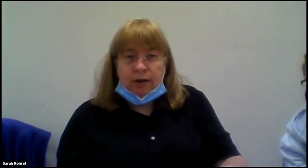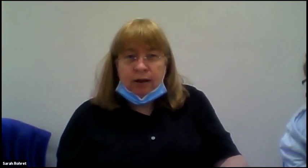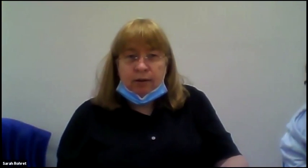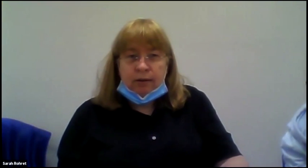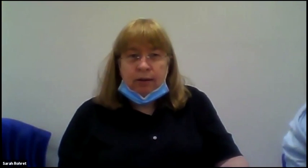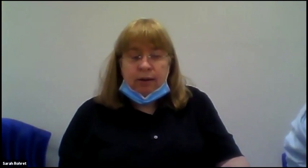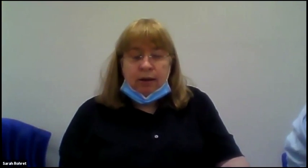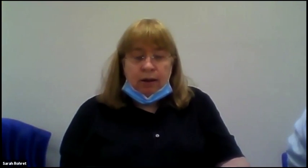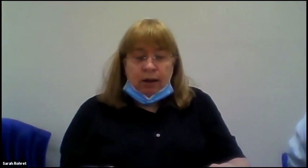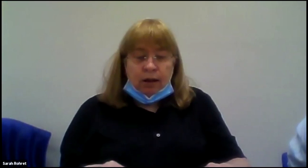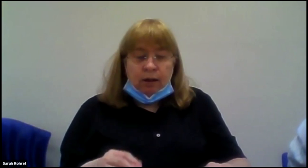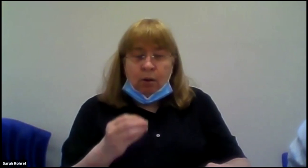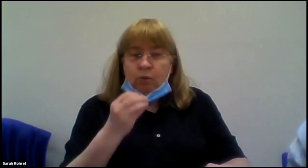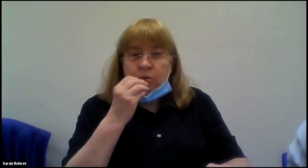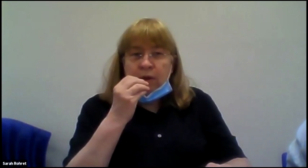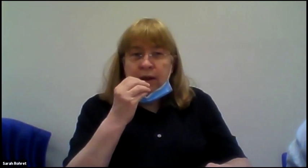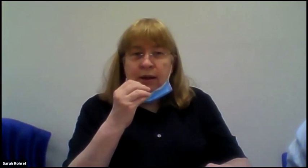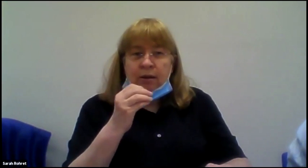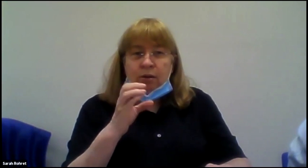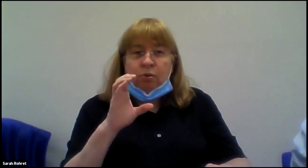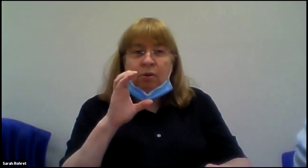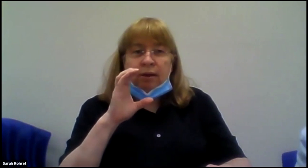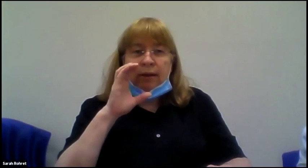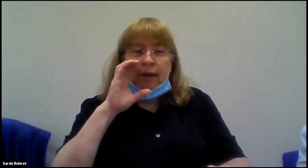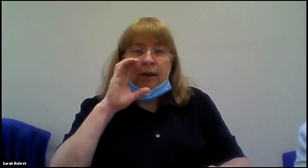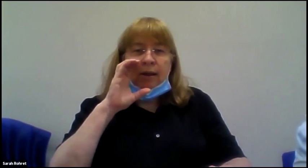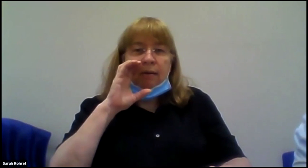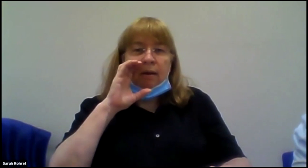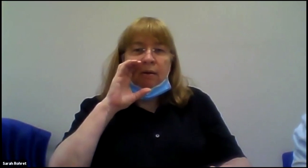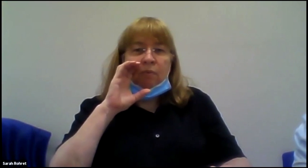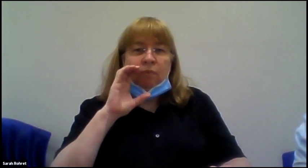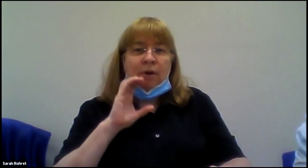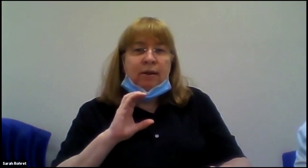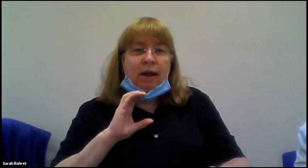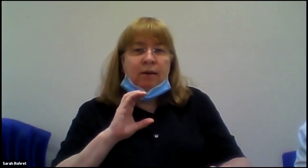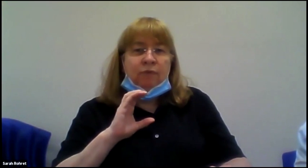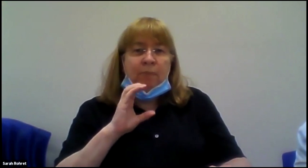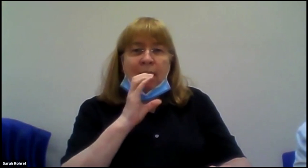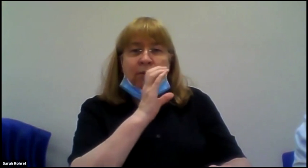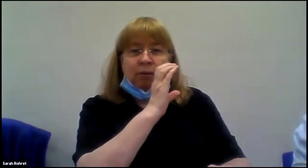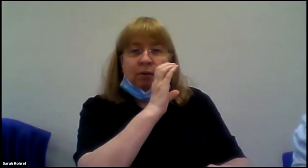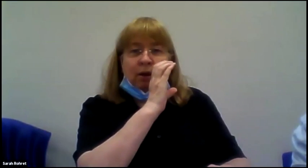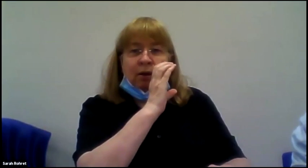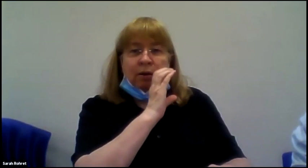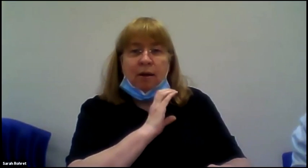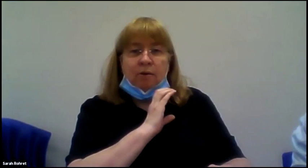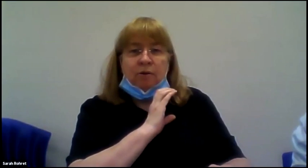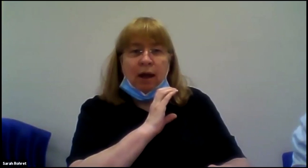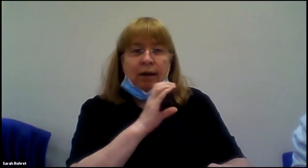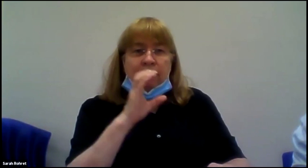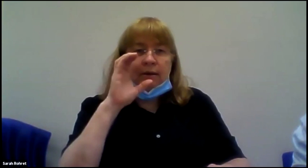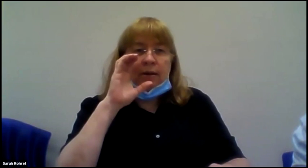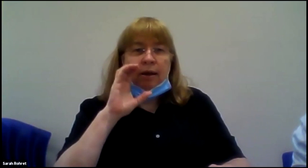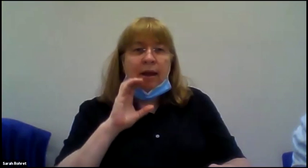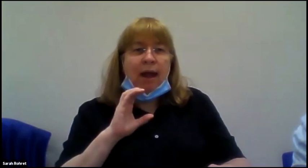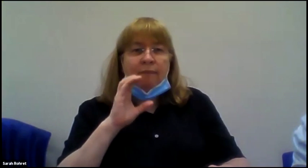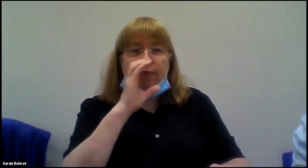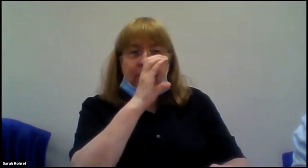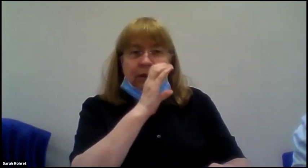Cafeteria. You don't do eat, you do the C, and you do one side of your mouth and the other side.